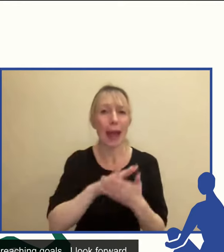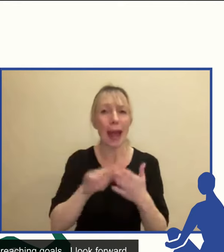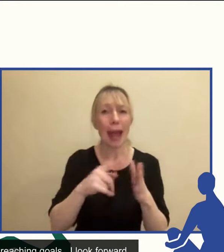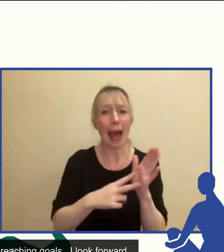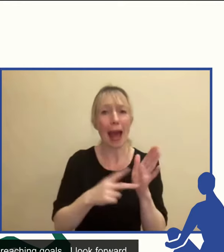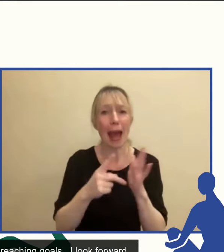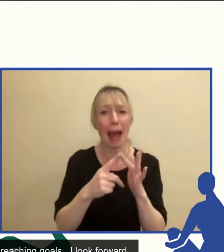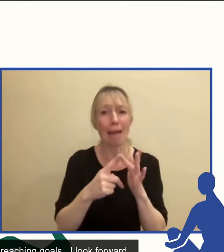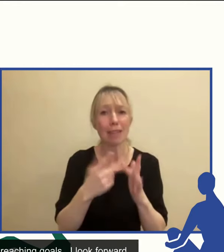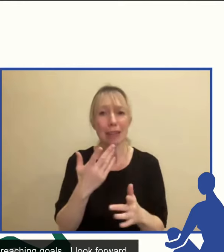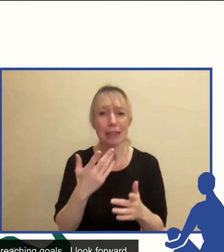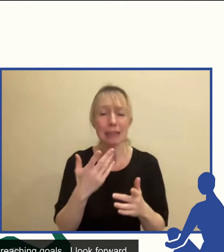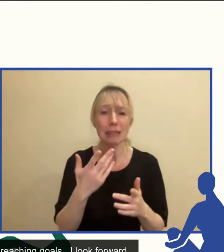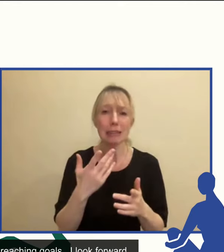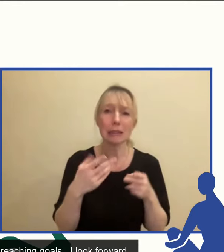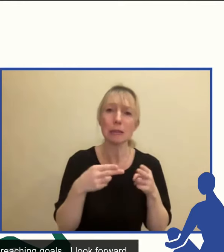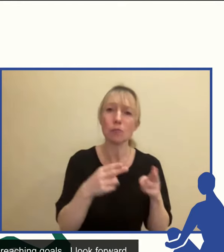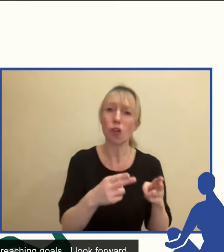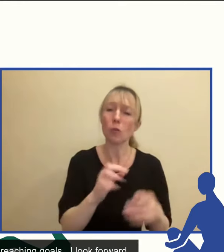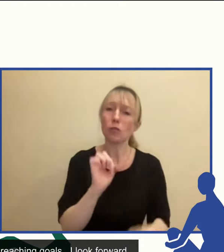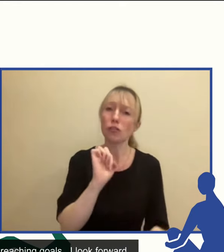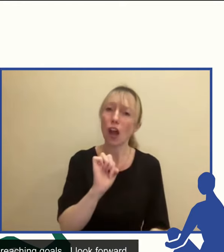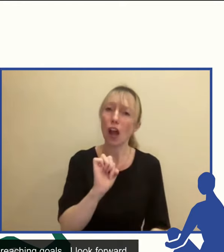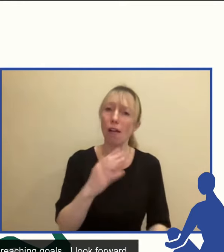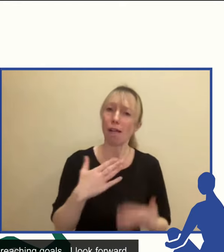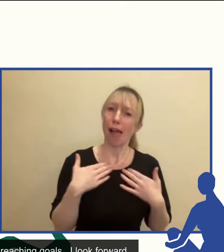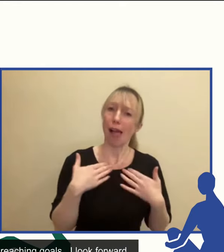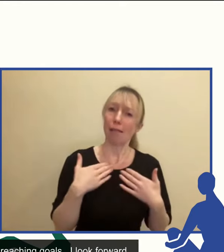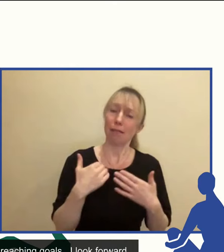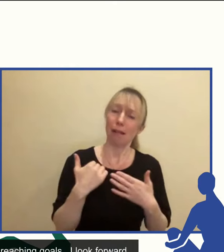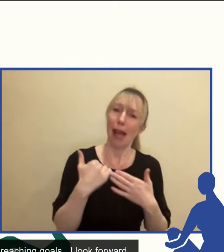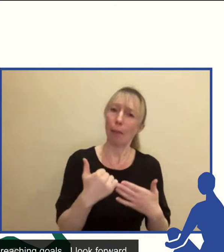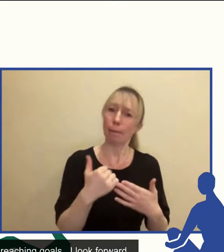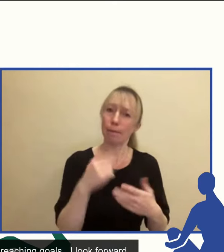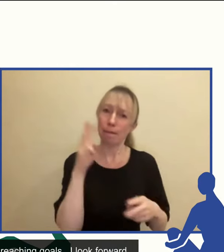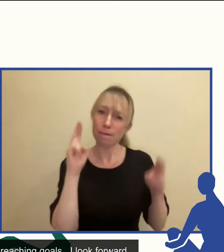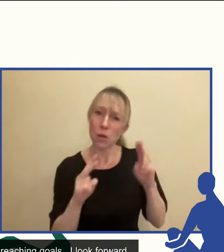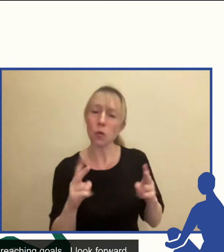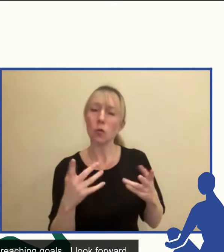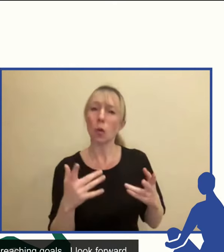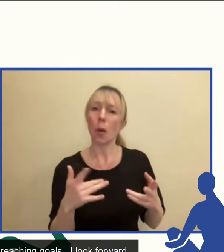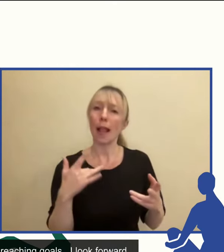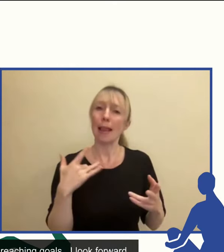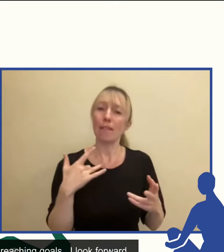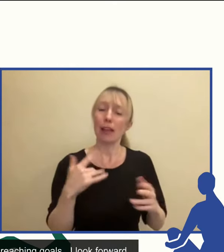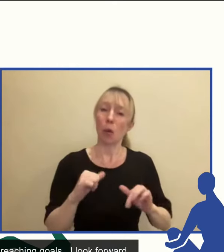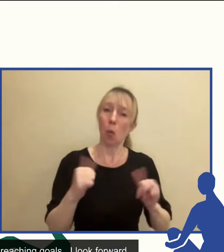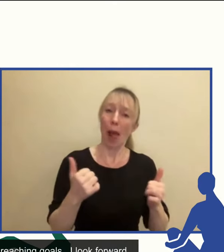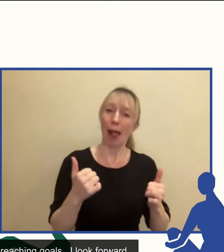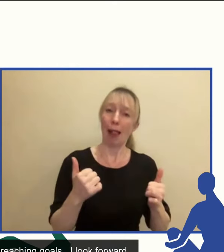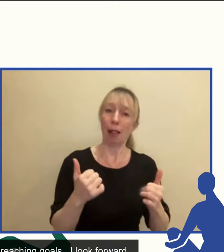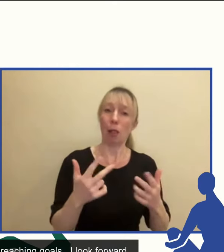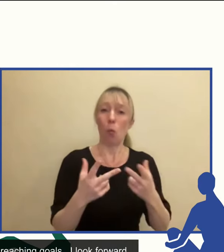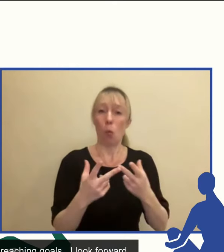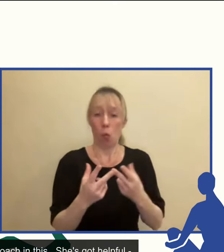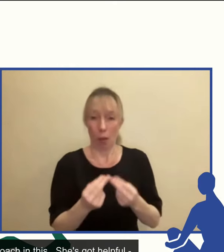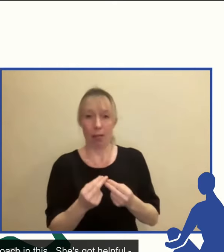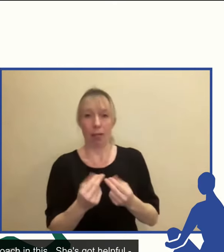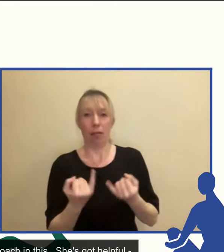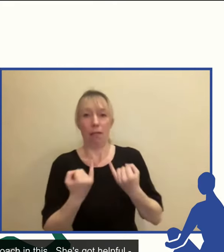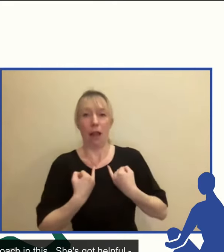got wonderful, helpful perspectives on living with illness or living wellness within illness. I